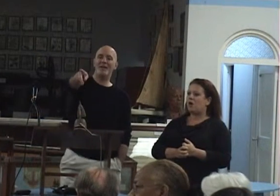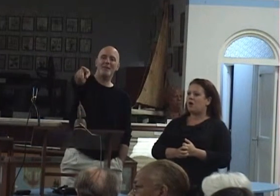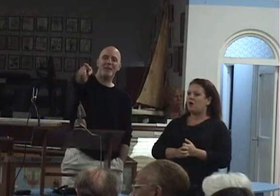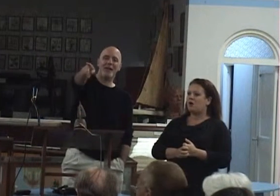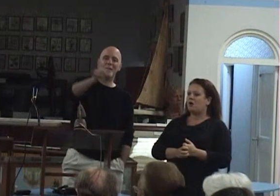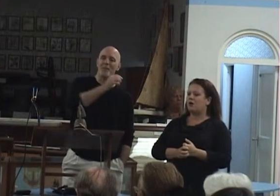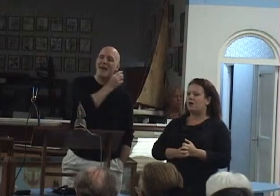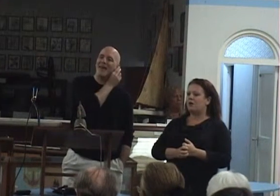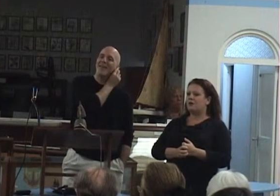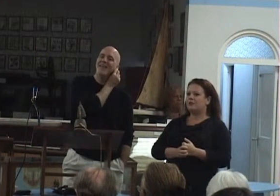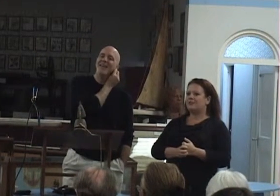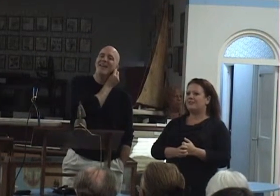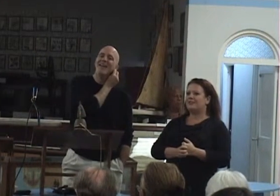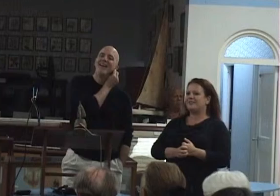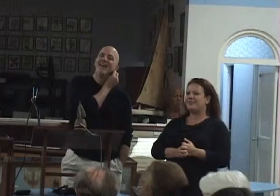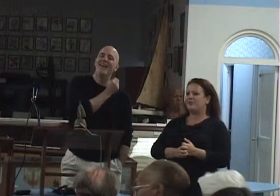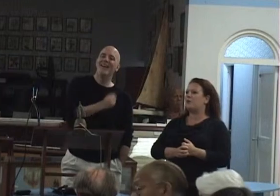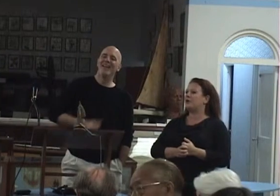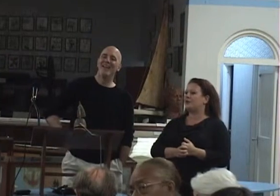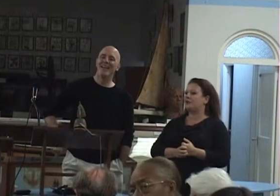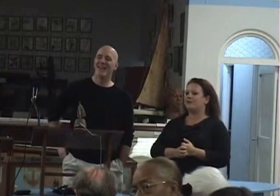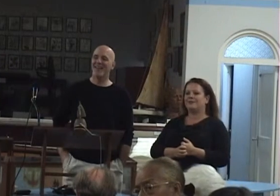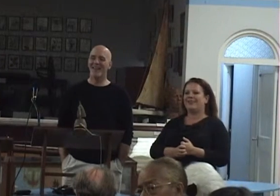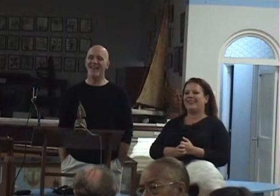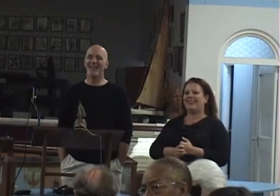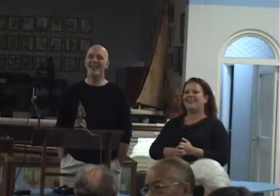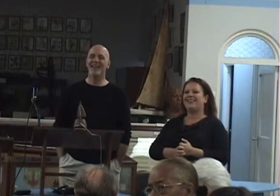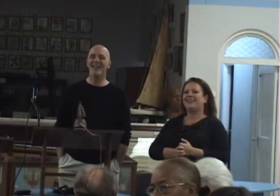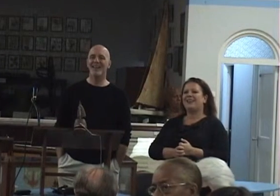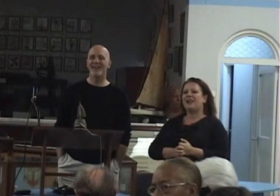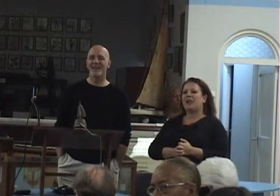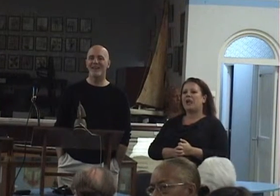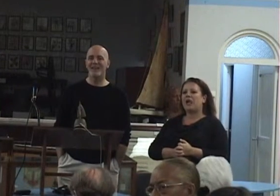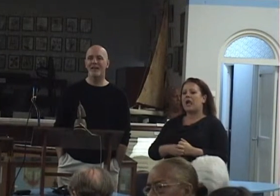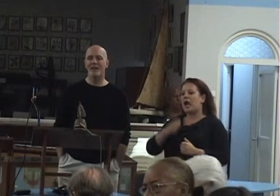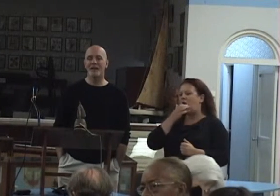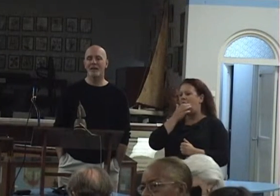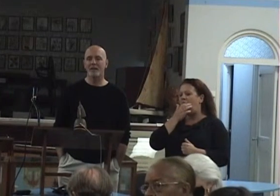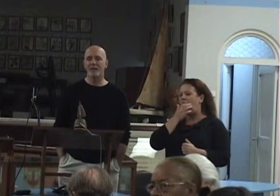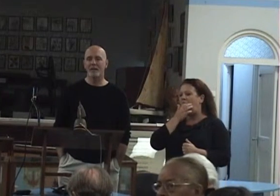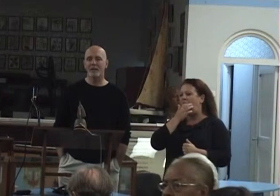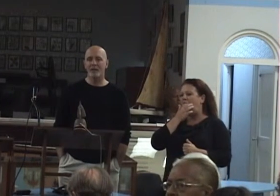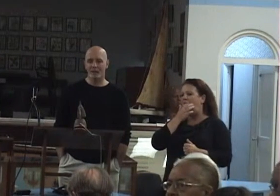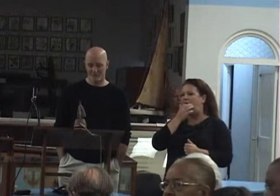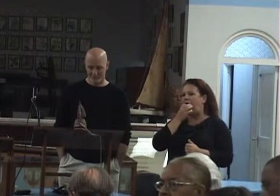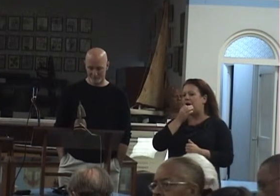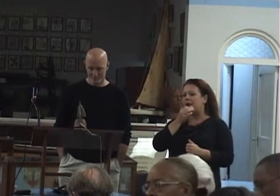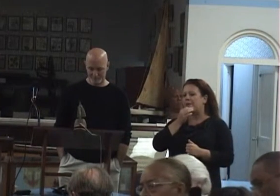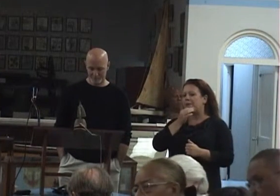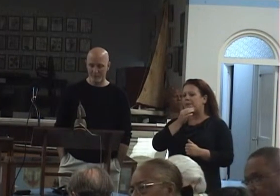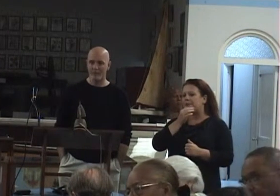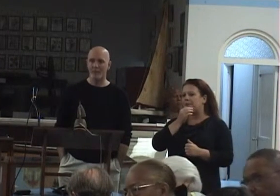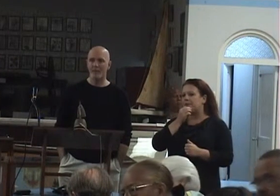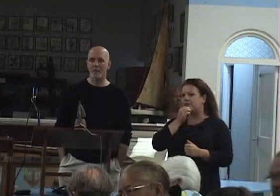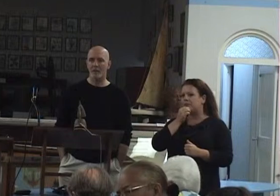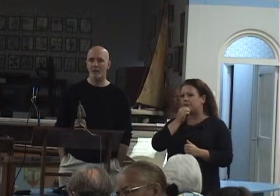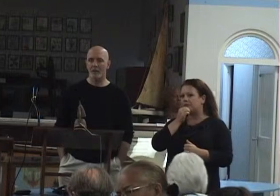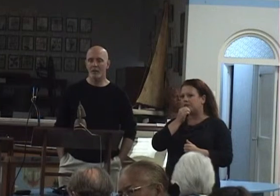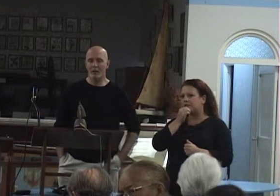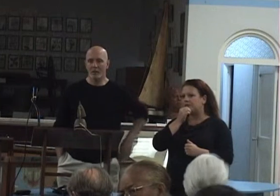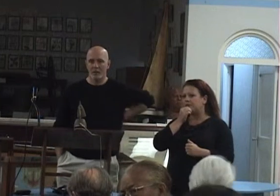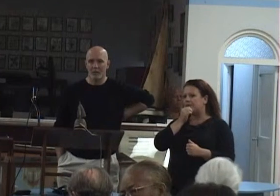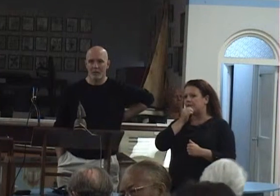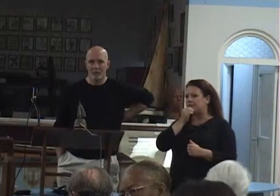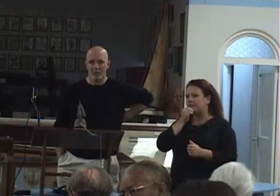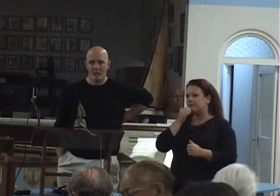Exuma. We gotta go to the back. Yes, Then we'll get to. there are two questions. One is a follow-up on that one. The density of